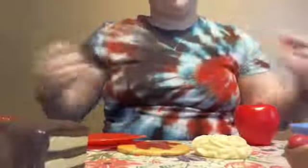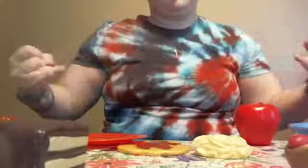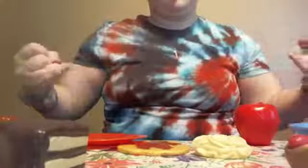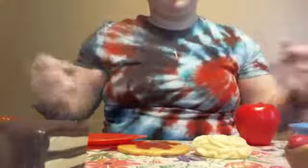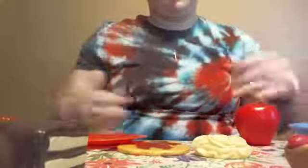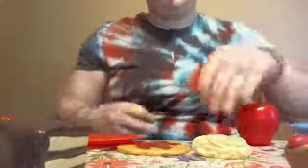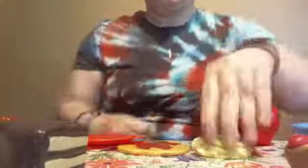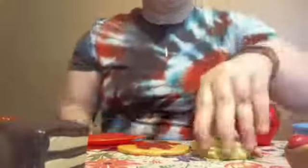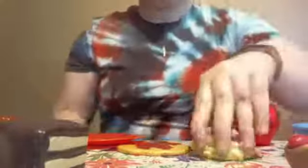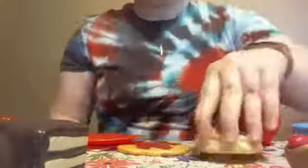noodles.